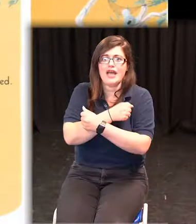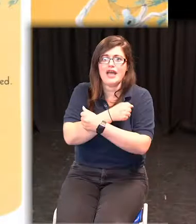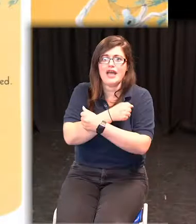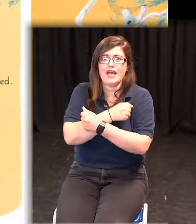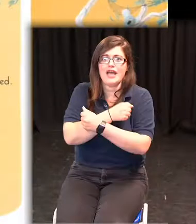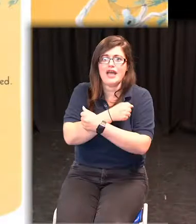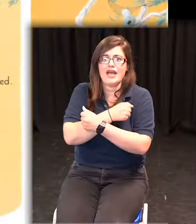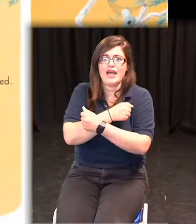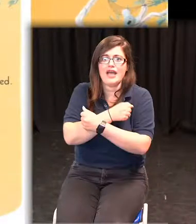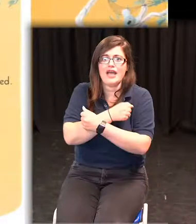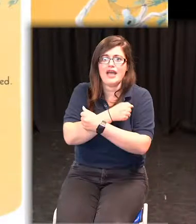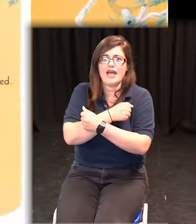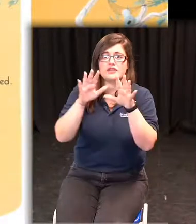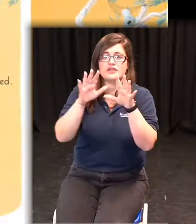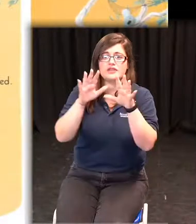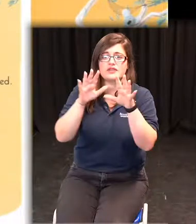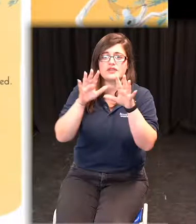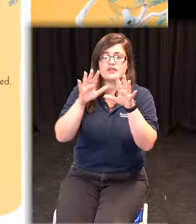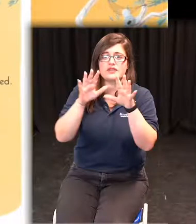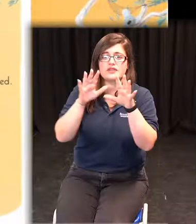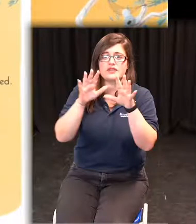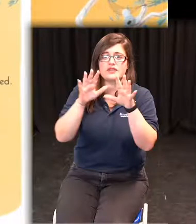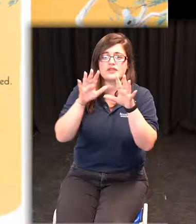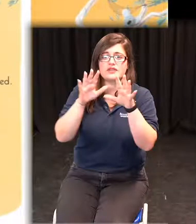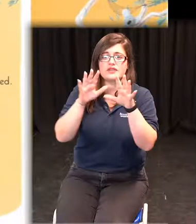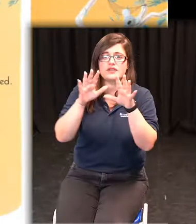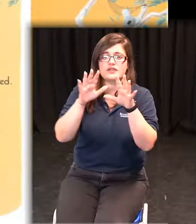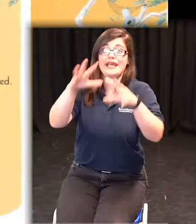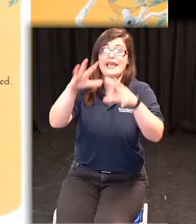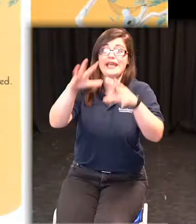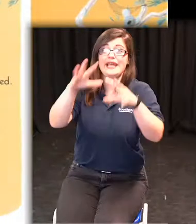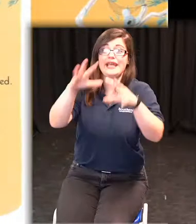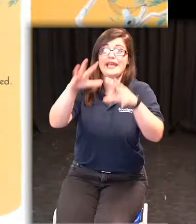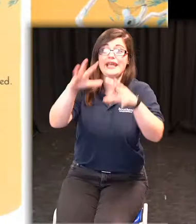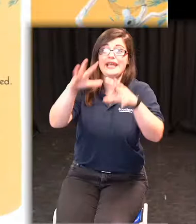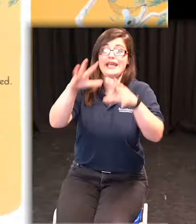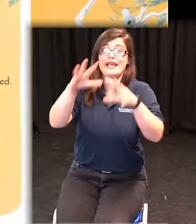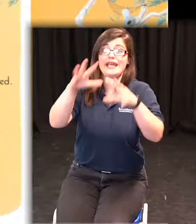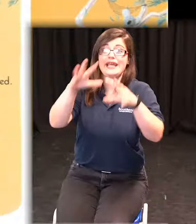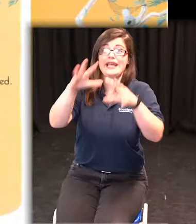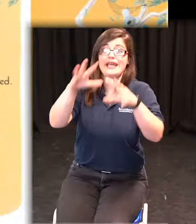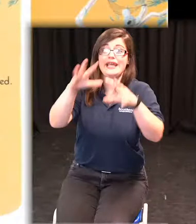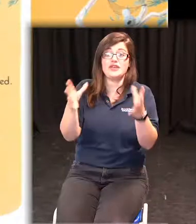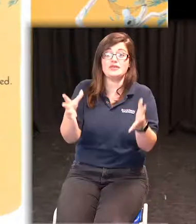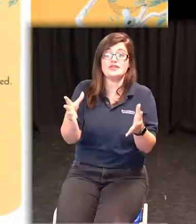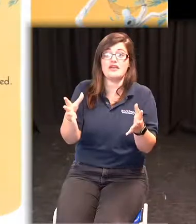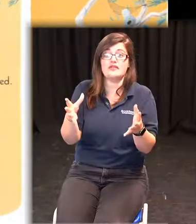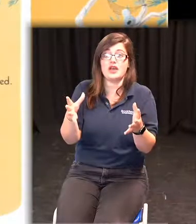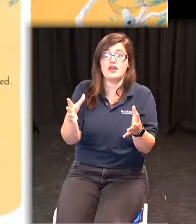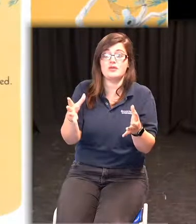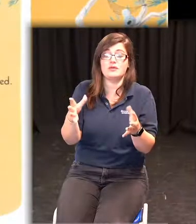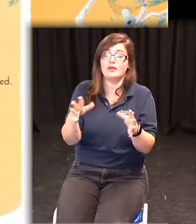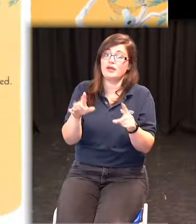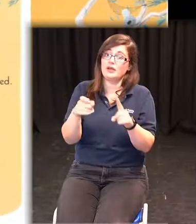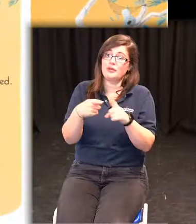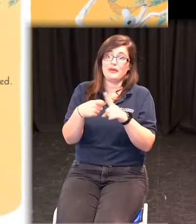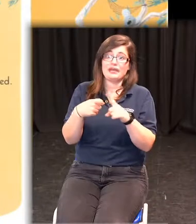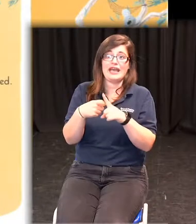"Uncling," the crowd called that had gathered below. "Leap and we'll catch you. Just let yourself go." But Kevin